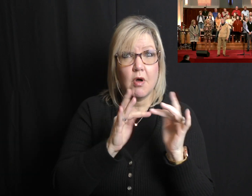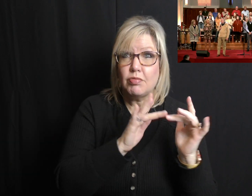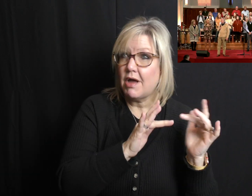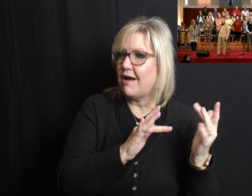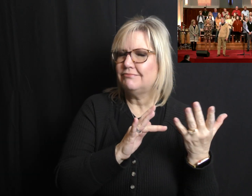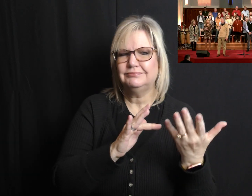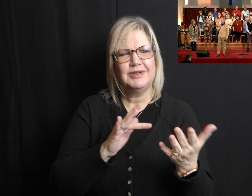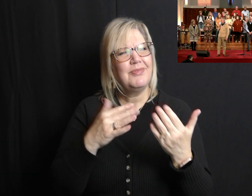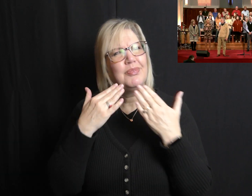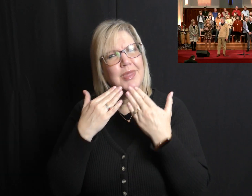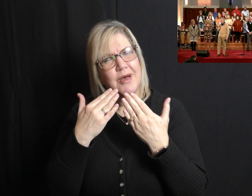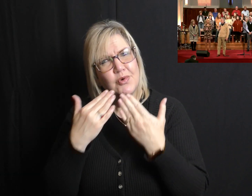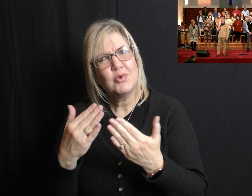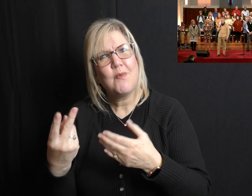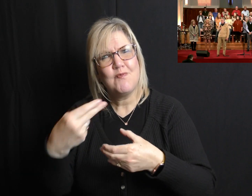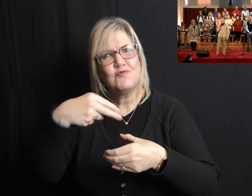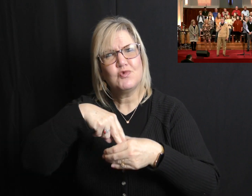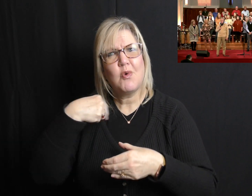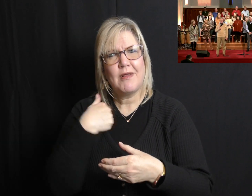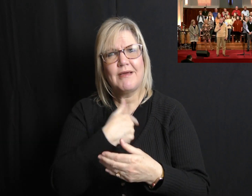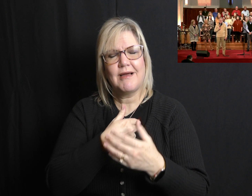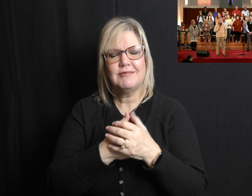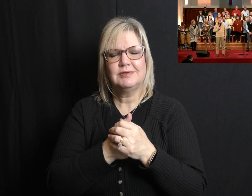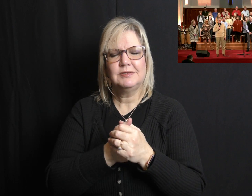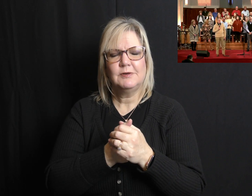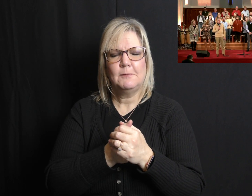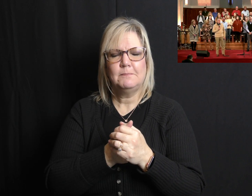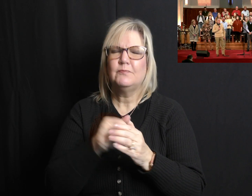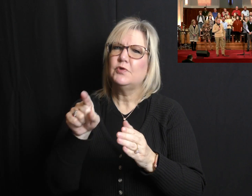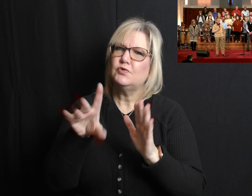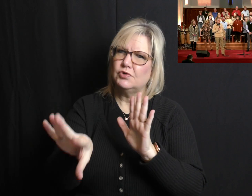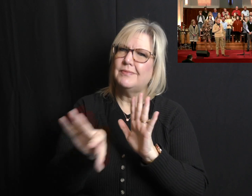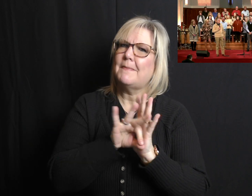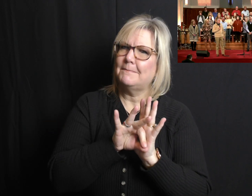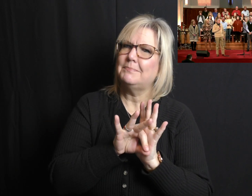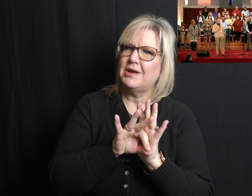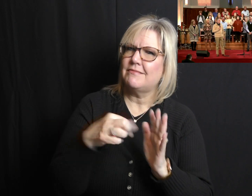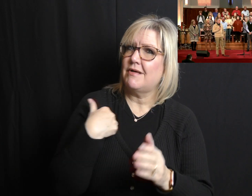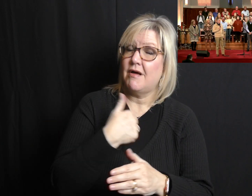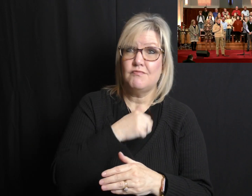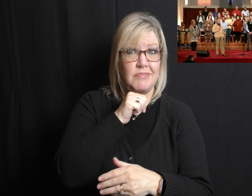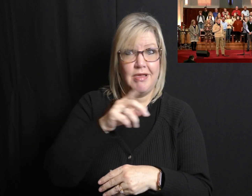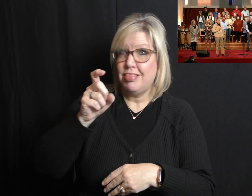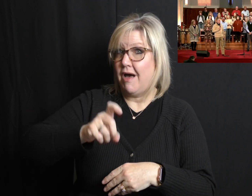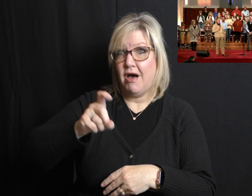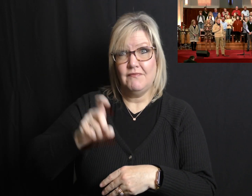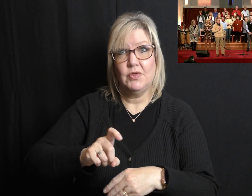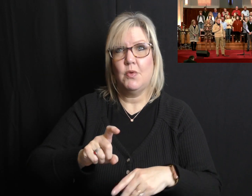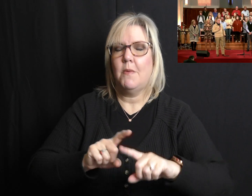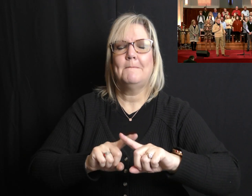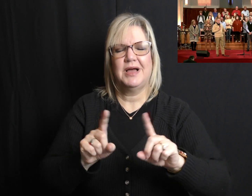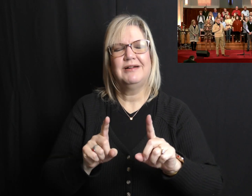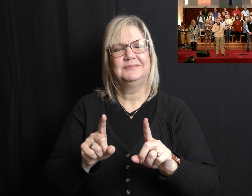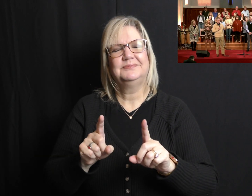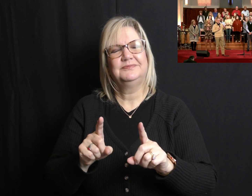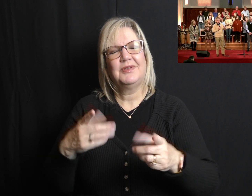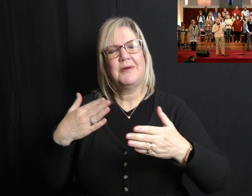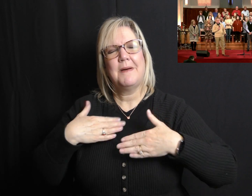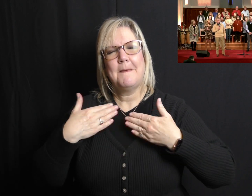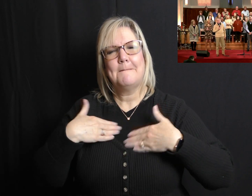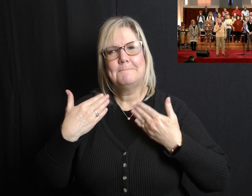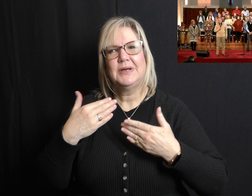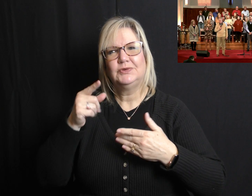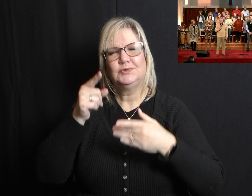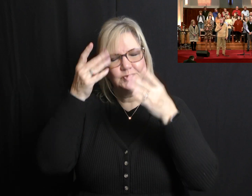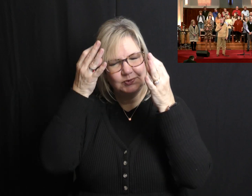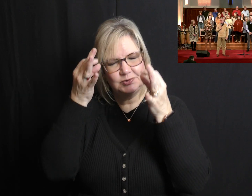electronic means, we're thankful that you have chosen to do that today. You didn't have to come and worship the Lord together, either over the